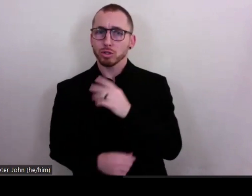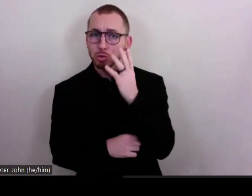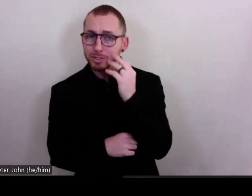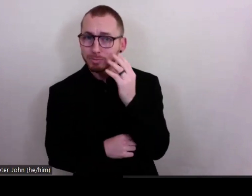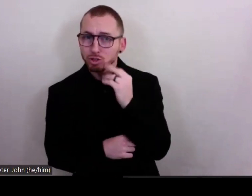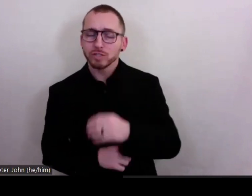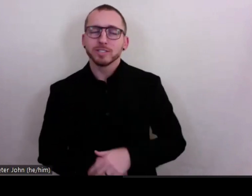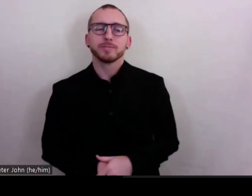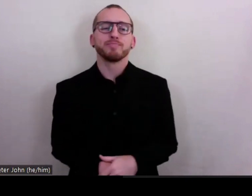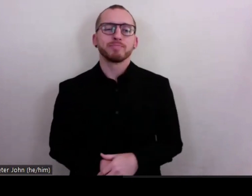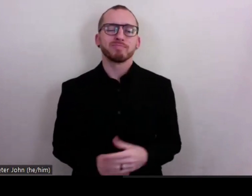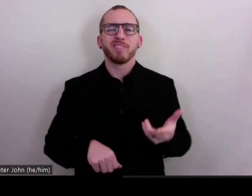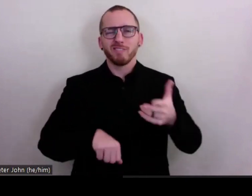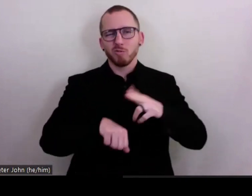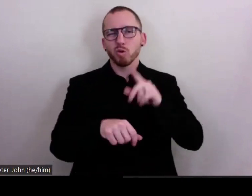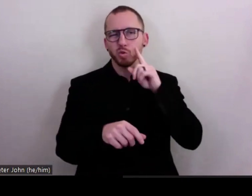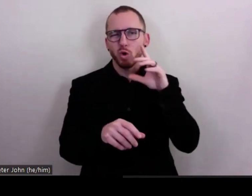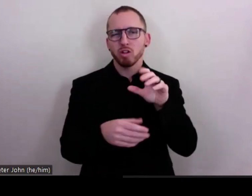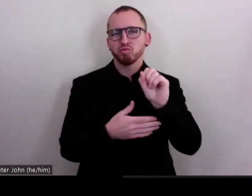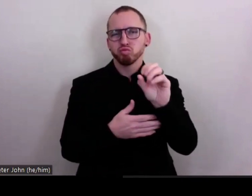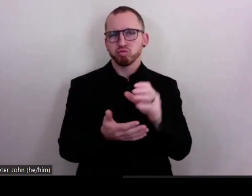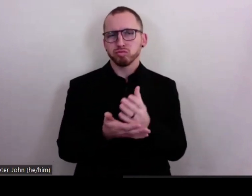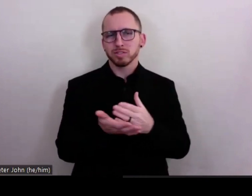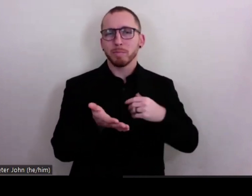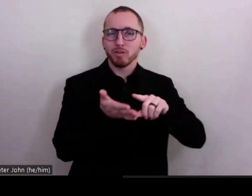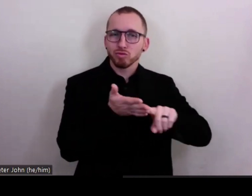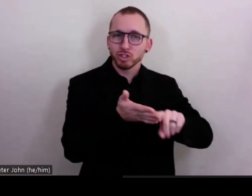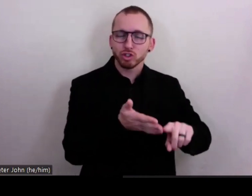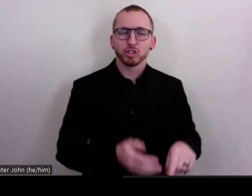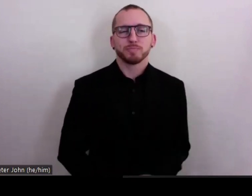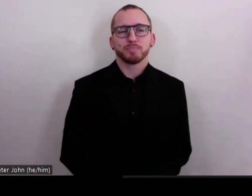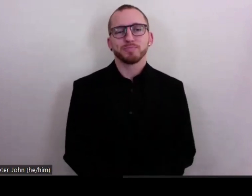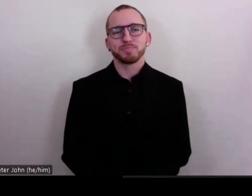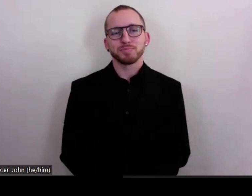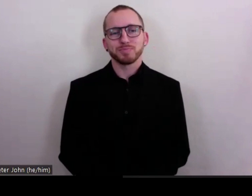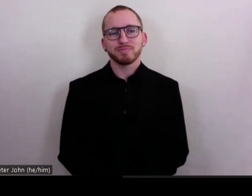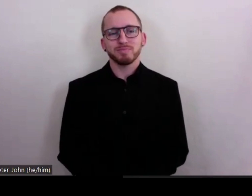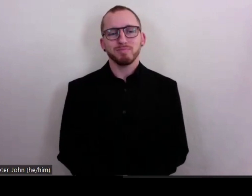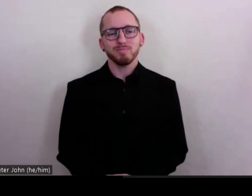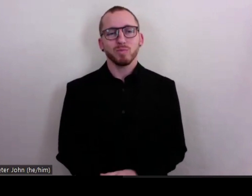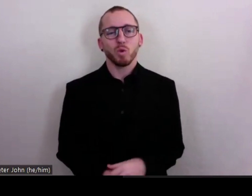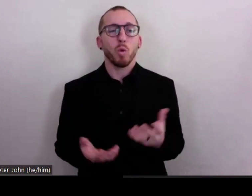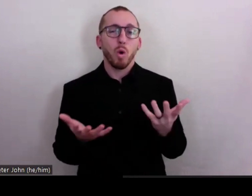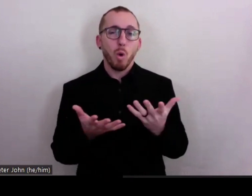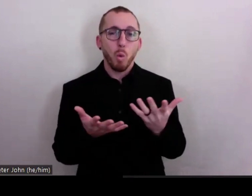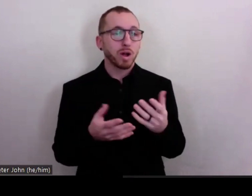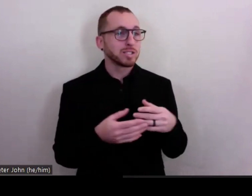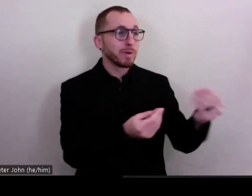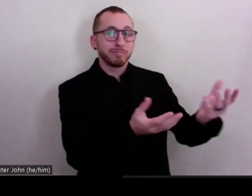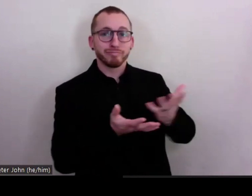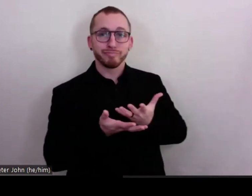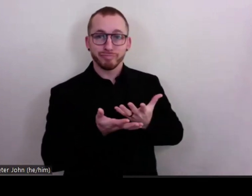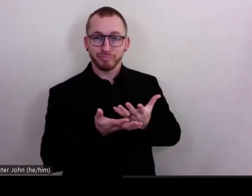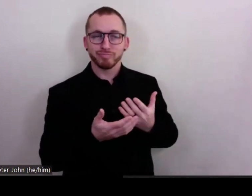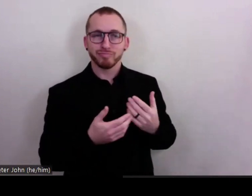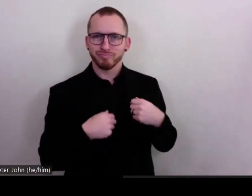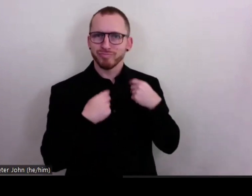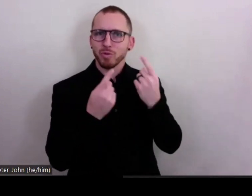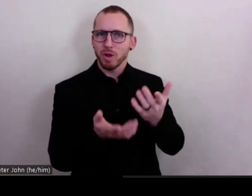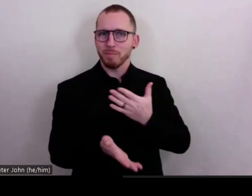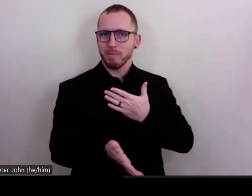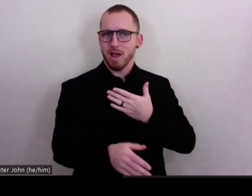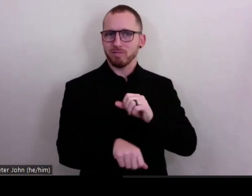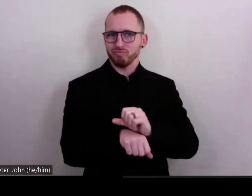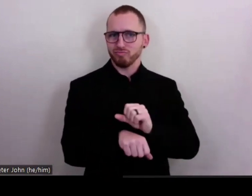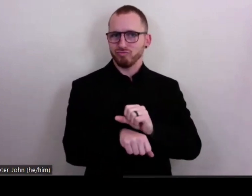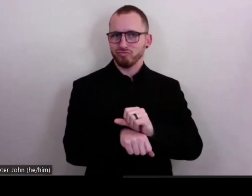course, researched, and most importantly, I think things that have been shared with me through my duration of being